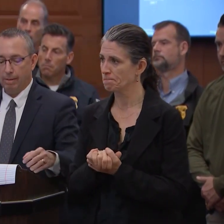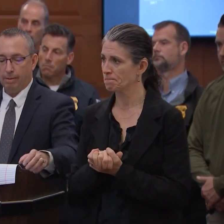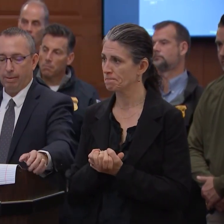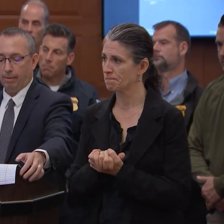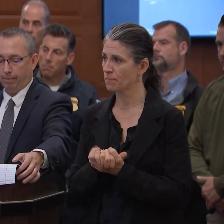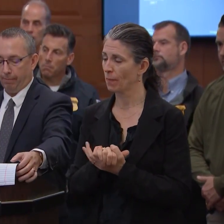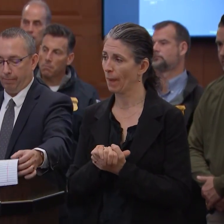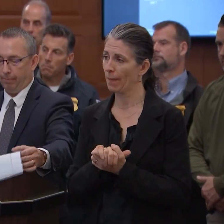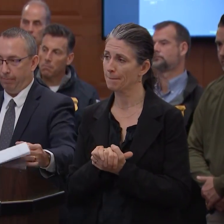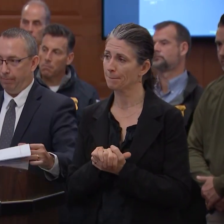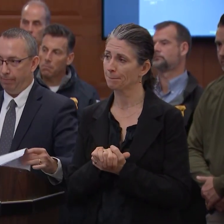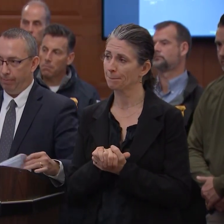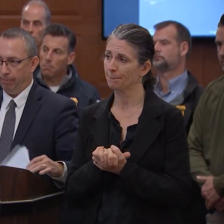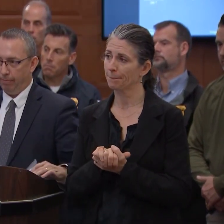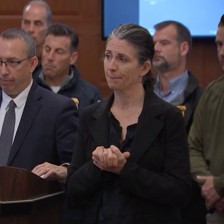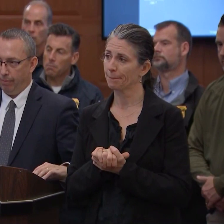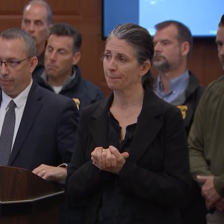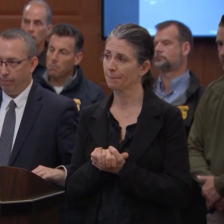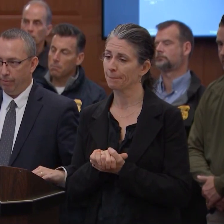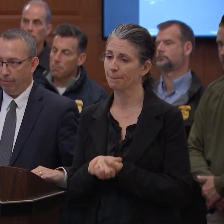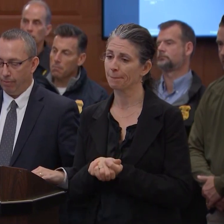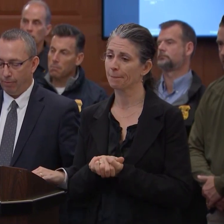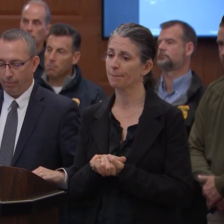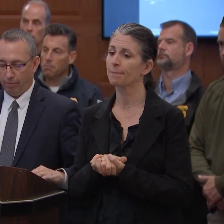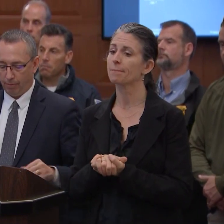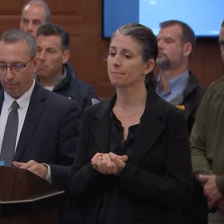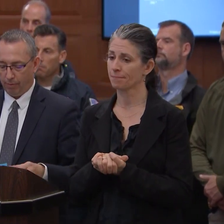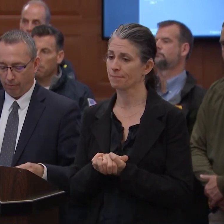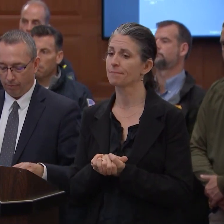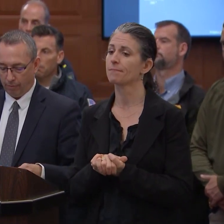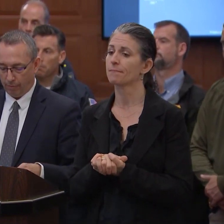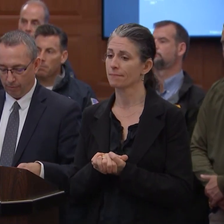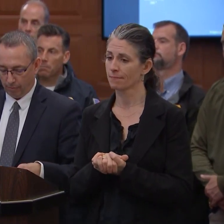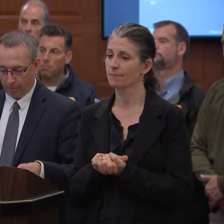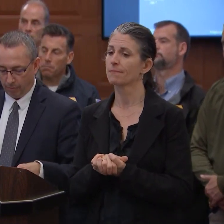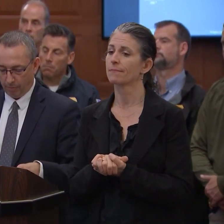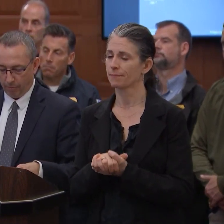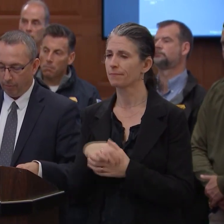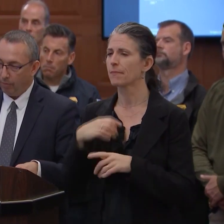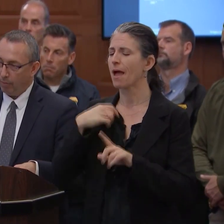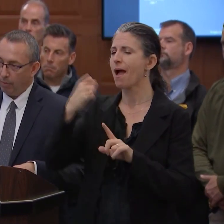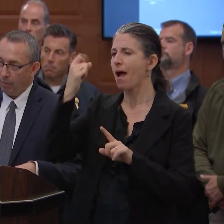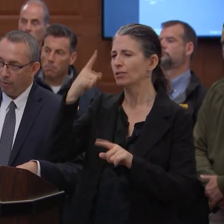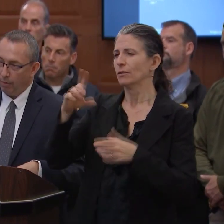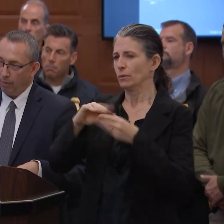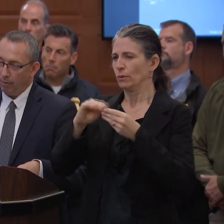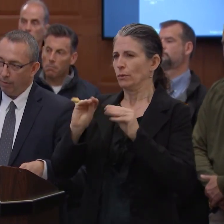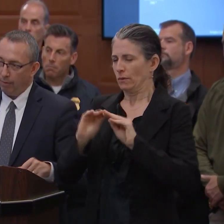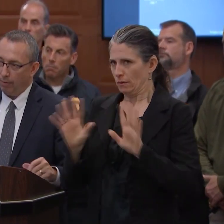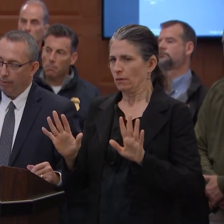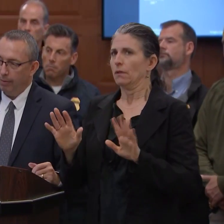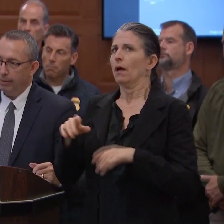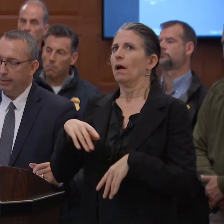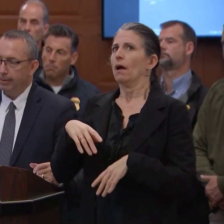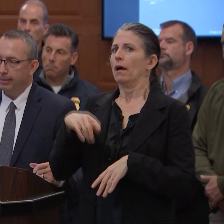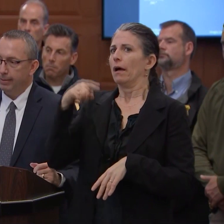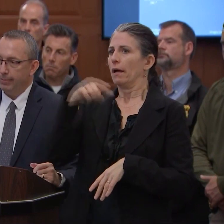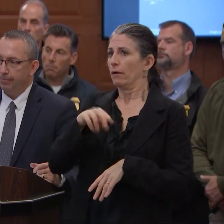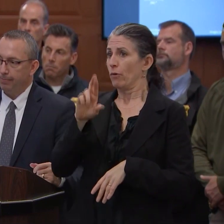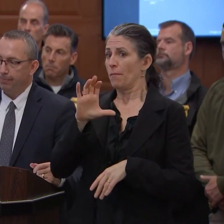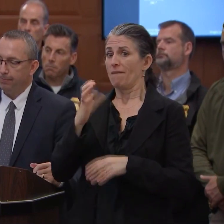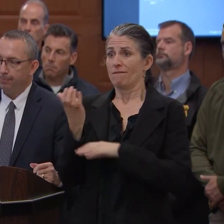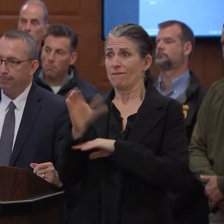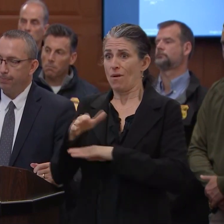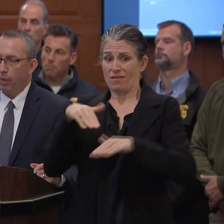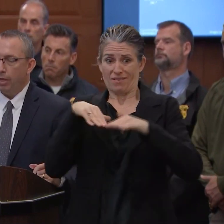there has been no forcible commitment to any kind of medical institution, can you tell us anything that you know about voluntary self-commitment that